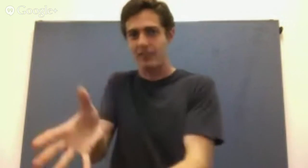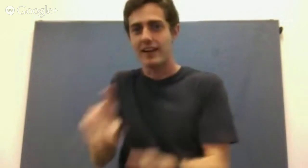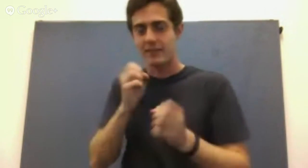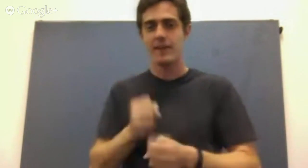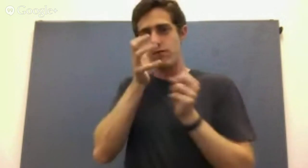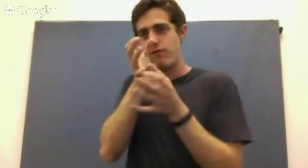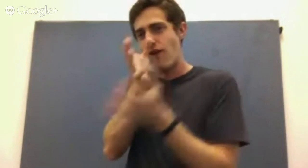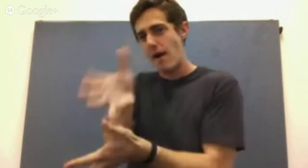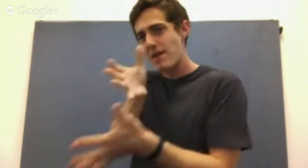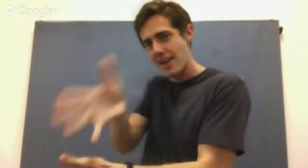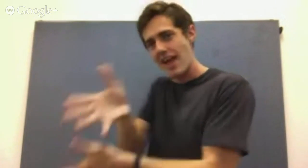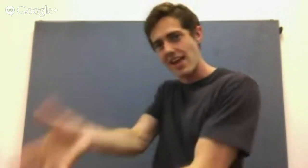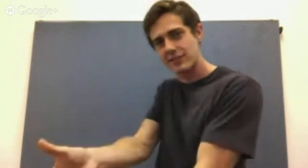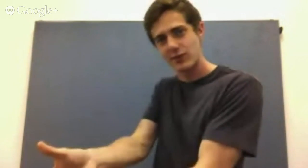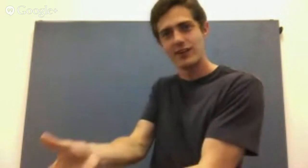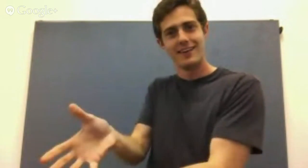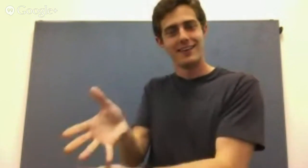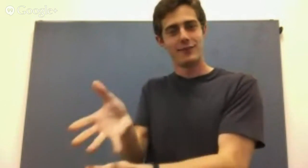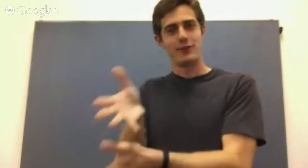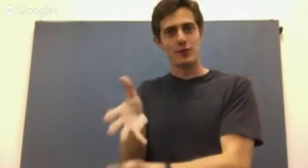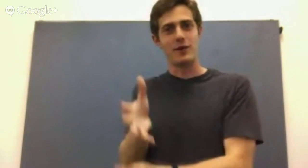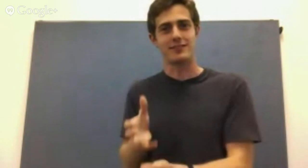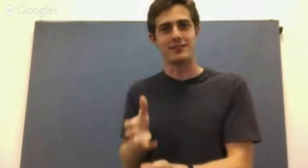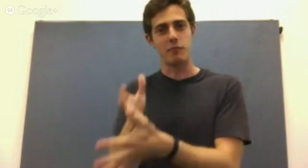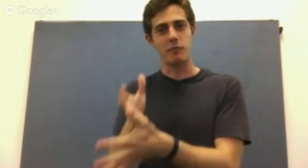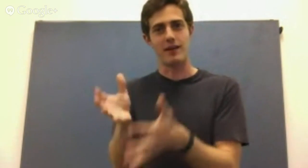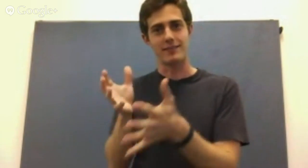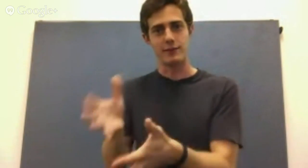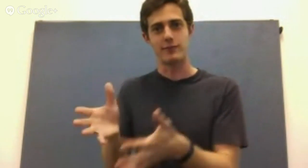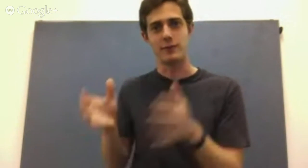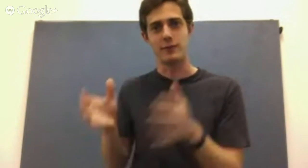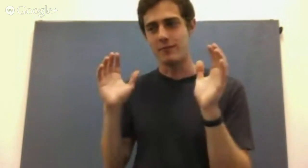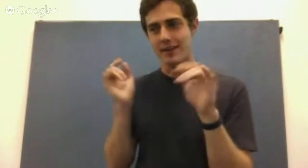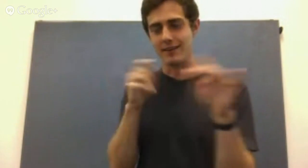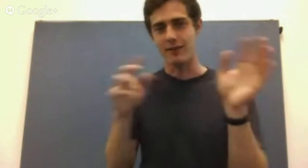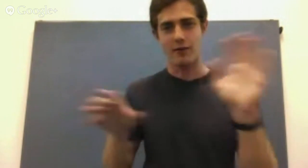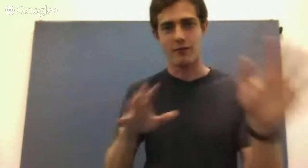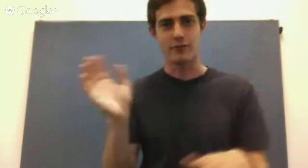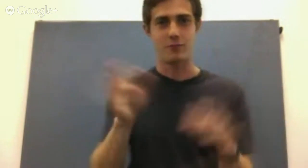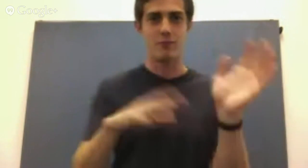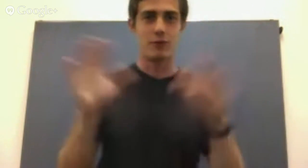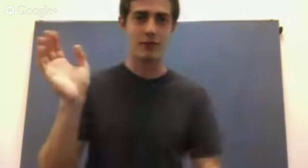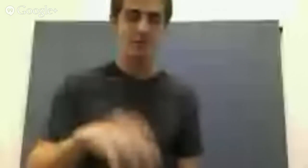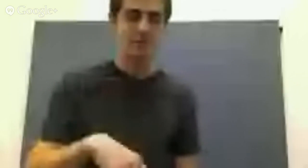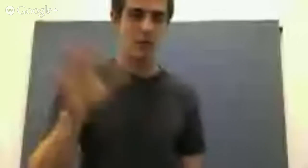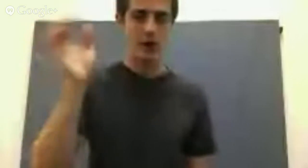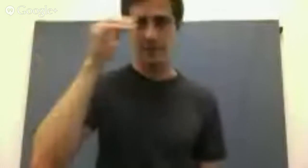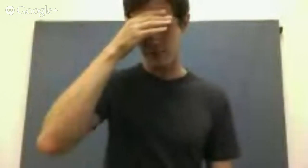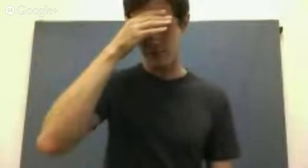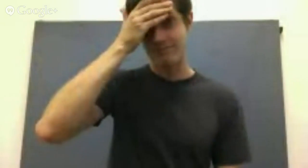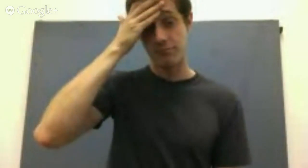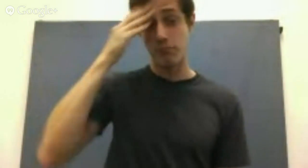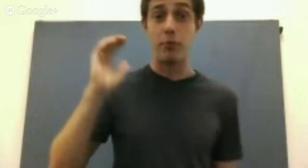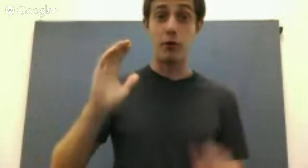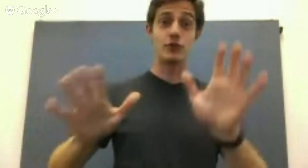like vomit hate the U.S. copyright system and all this music rights